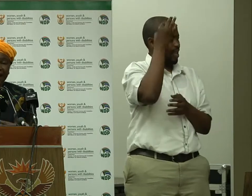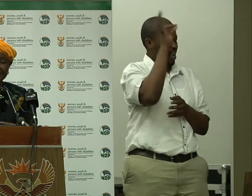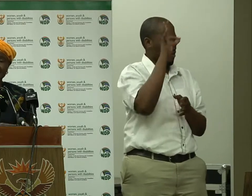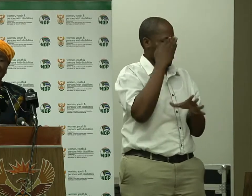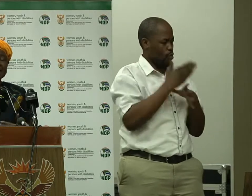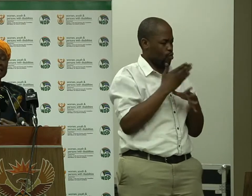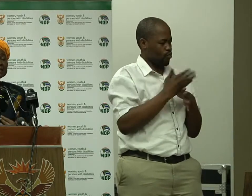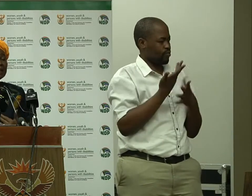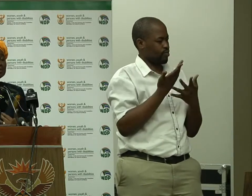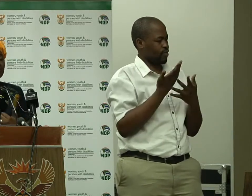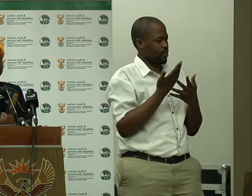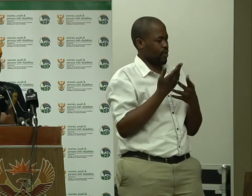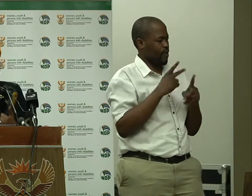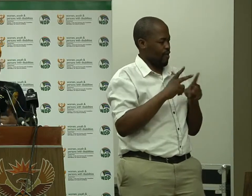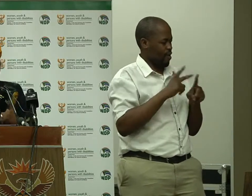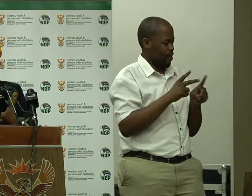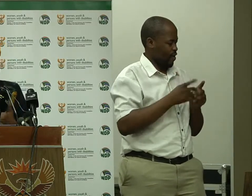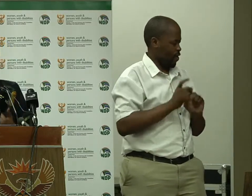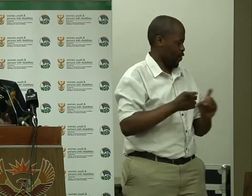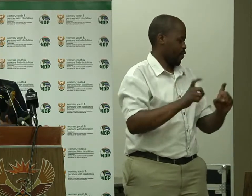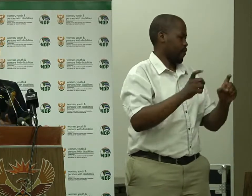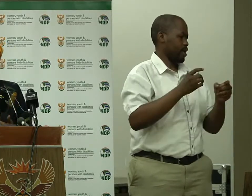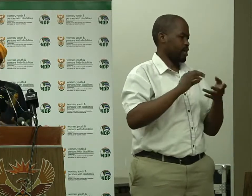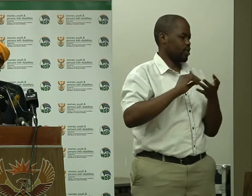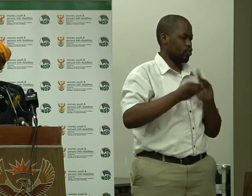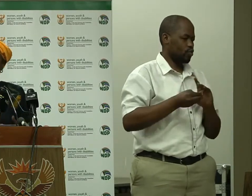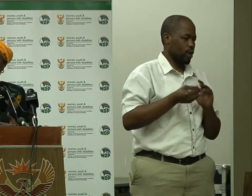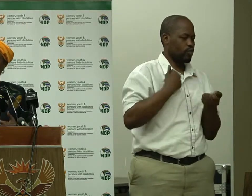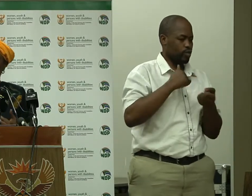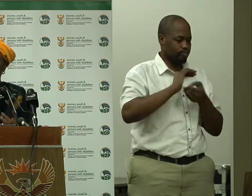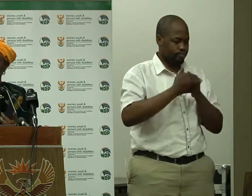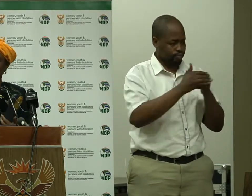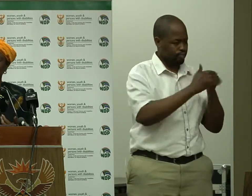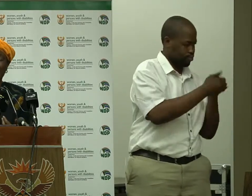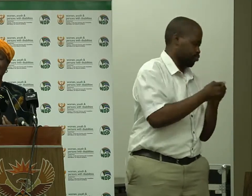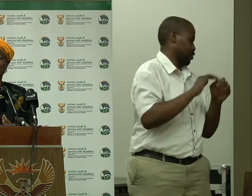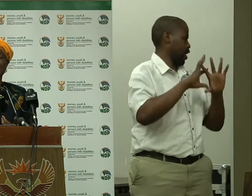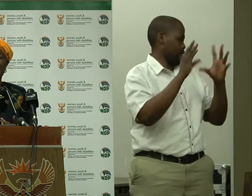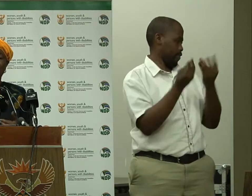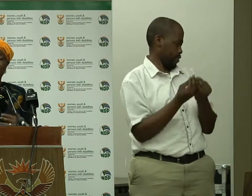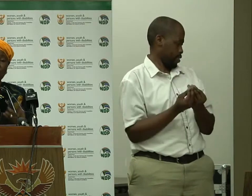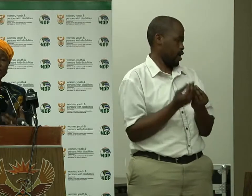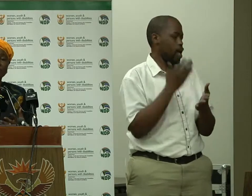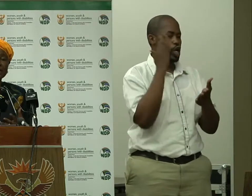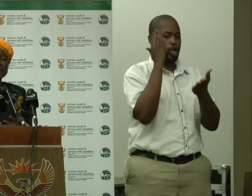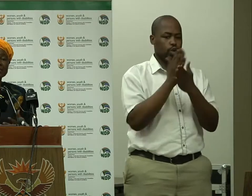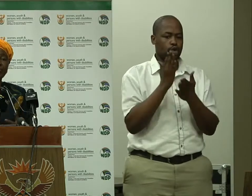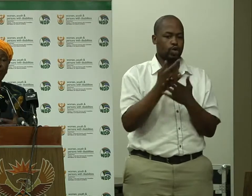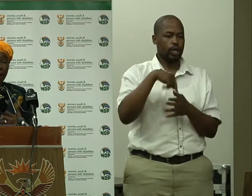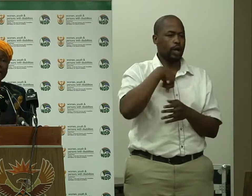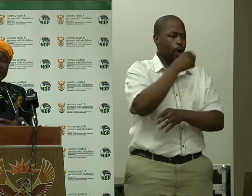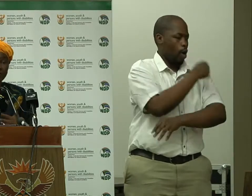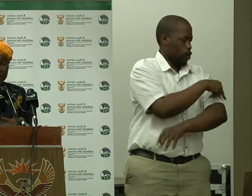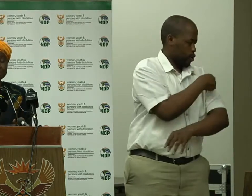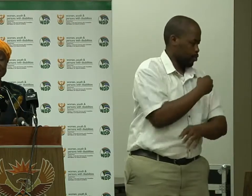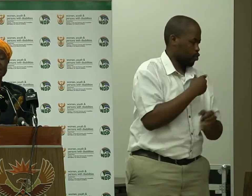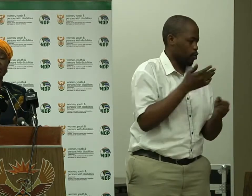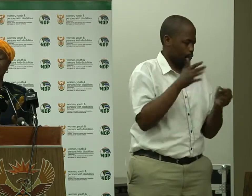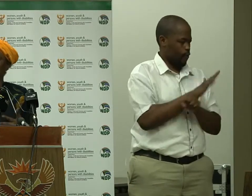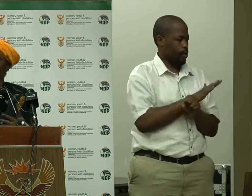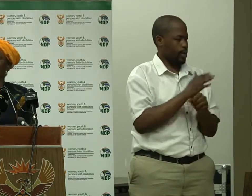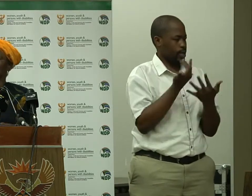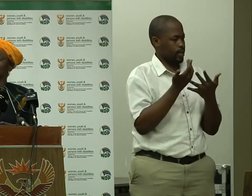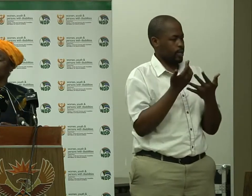very fast in terms of spreading quarantine sites and ensuring that our hospitals were well